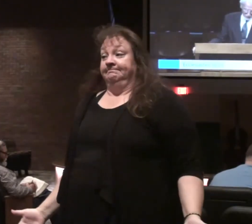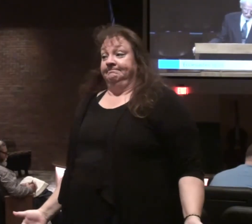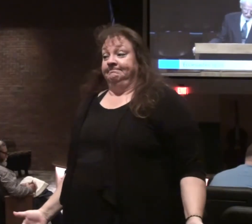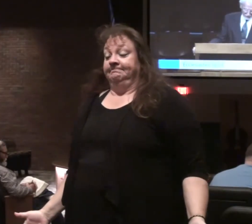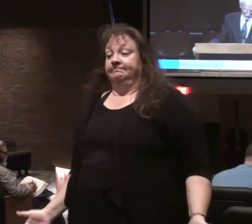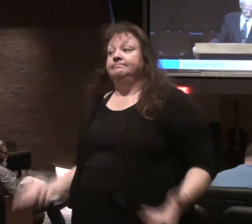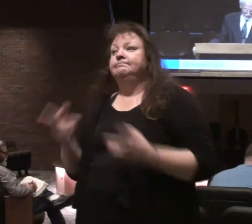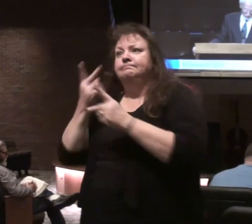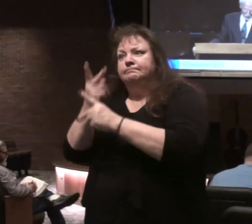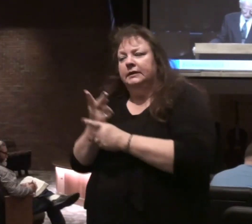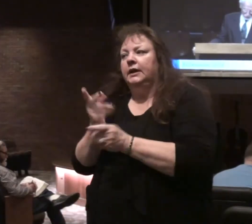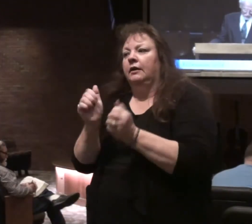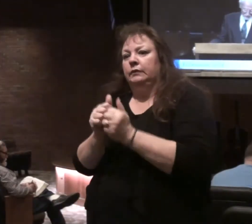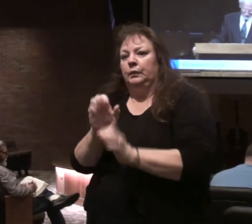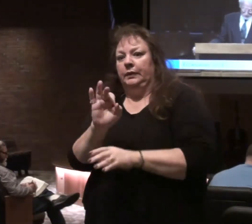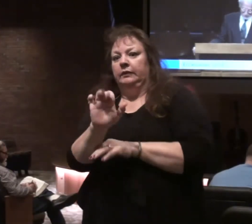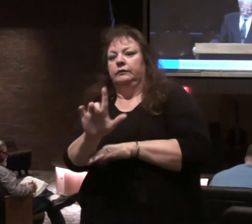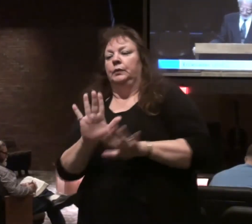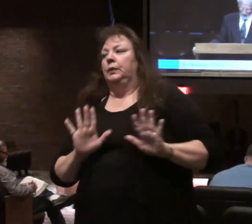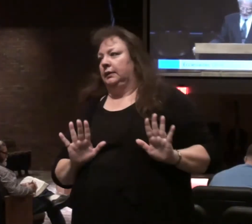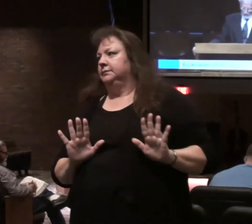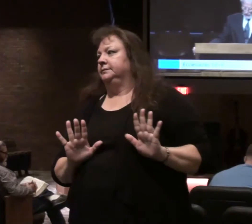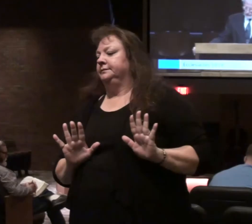So be careful of the fool.